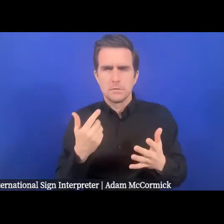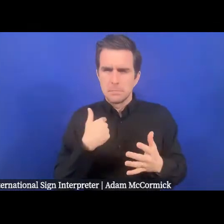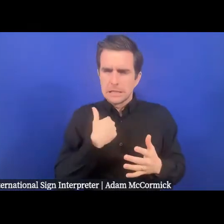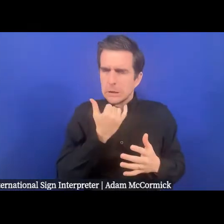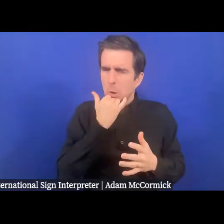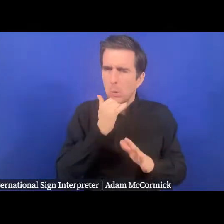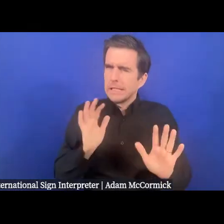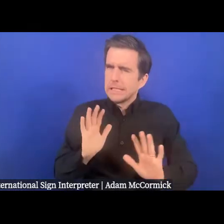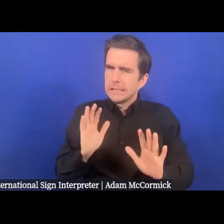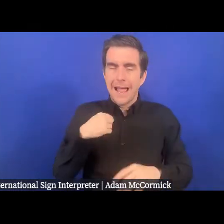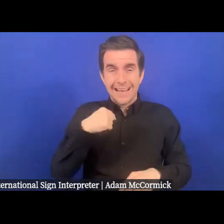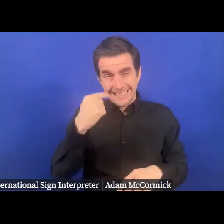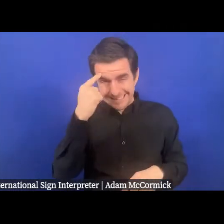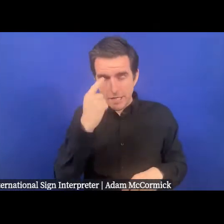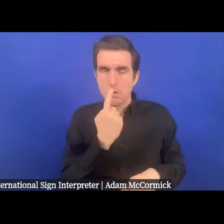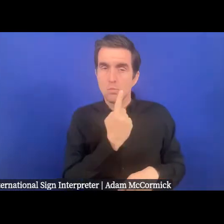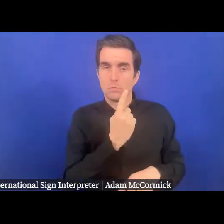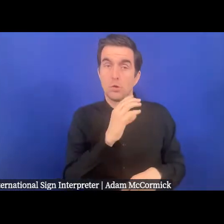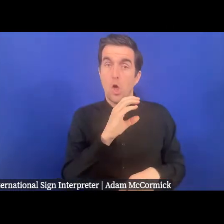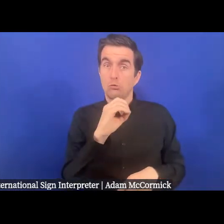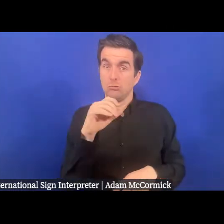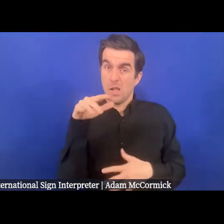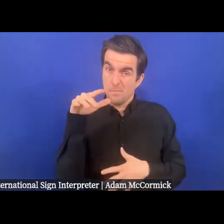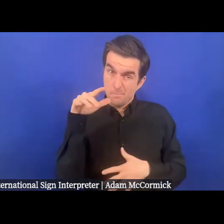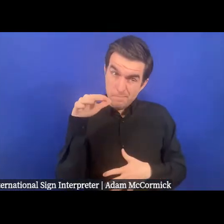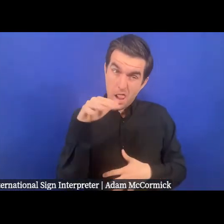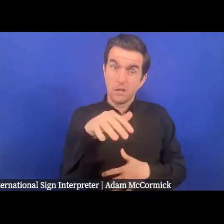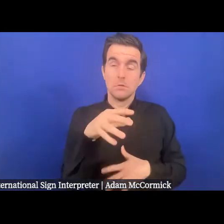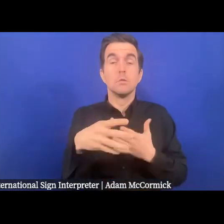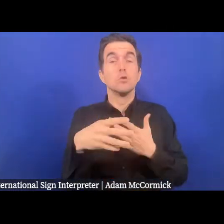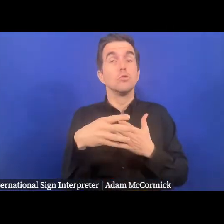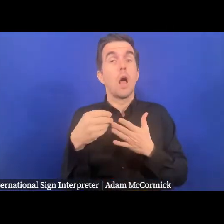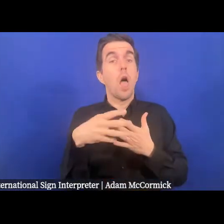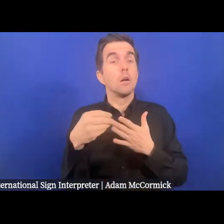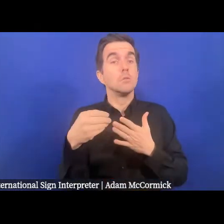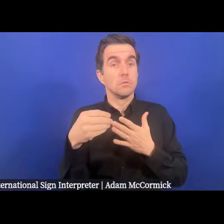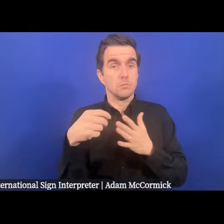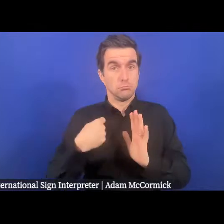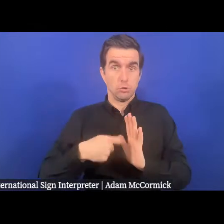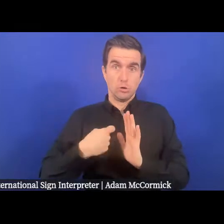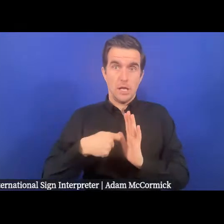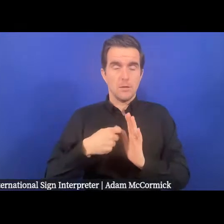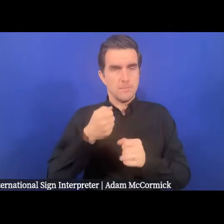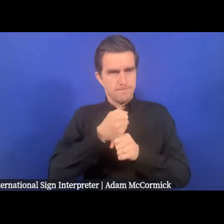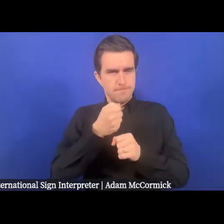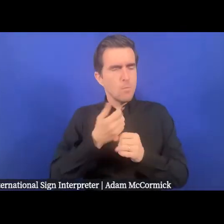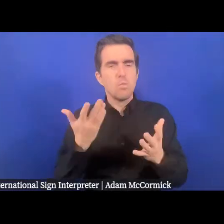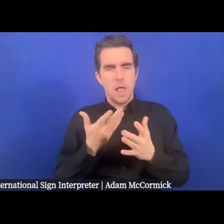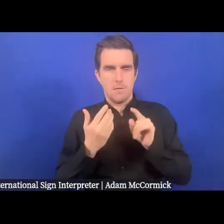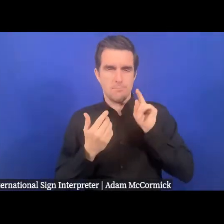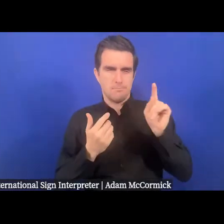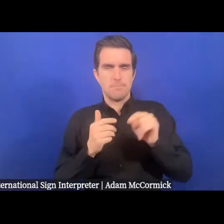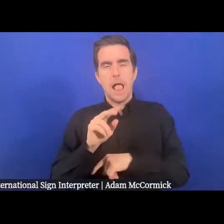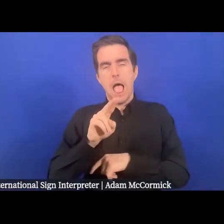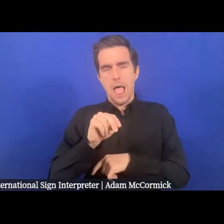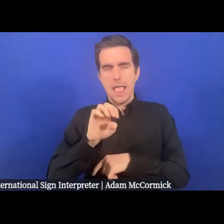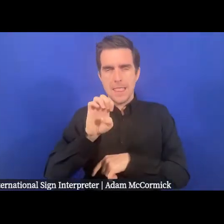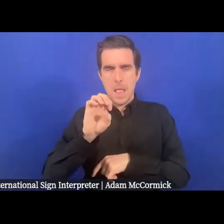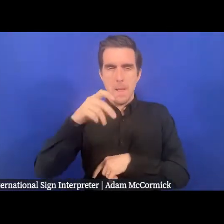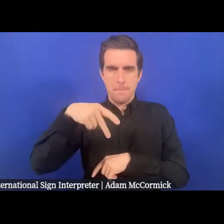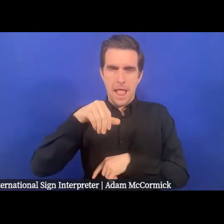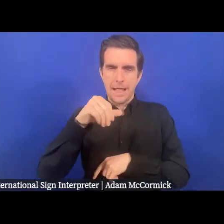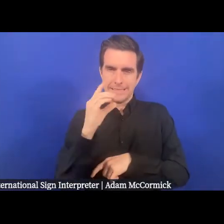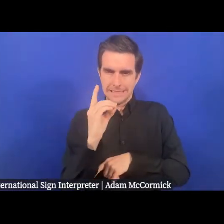the AU. And they're piloting in 3 countries this project, and it's in